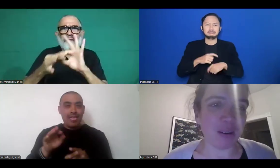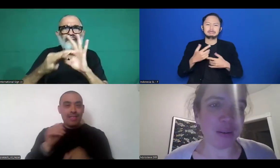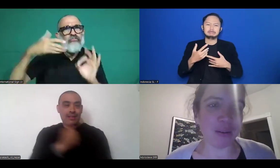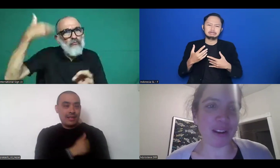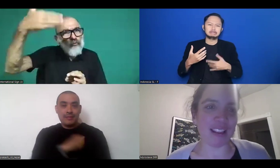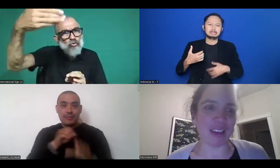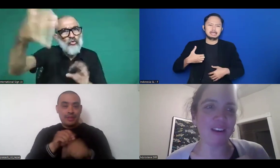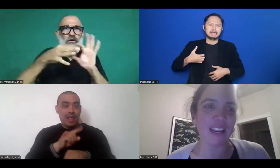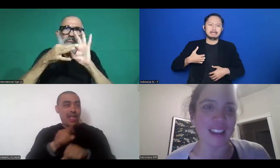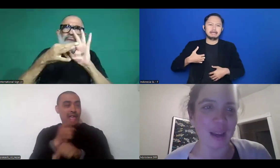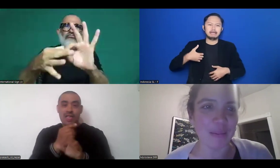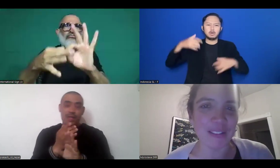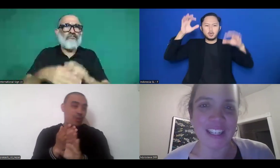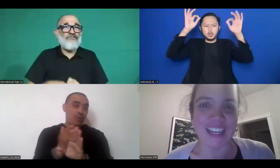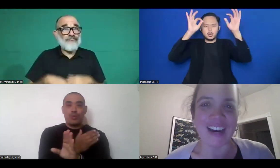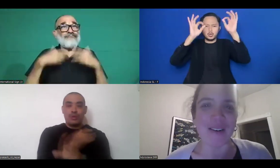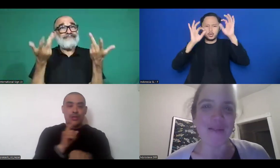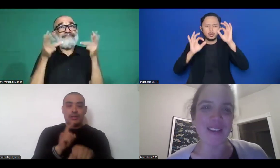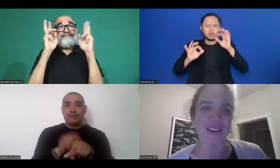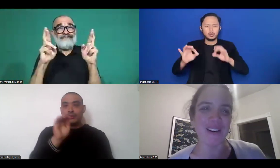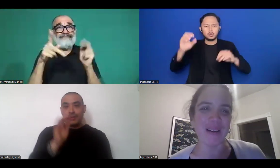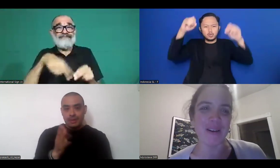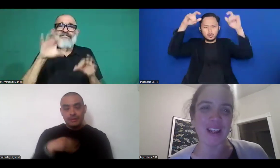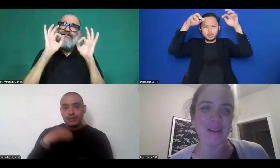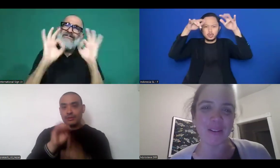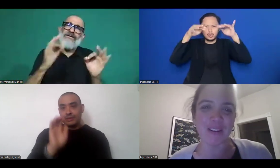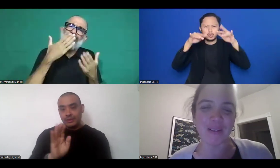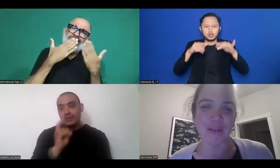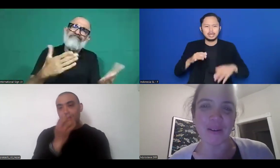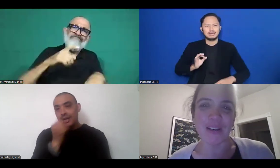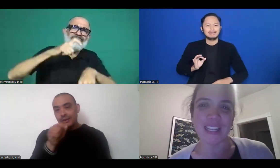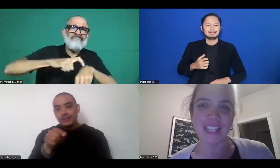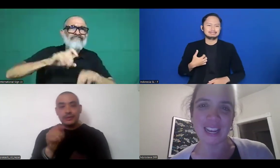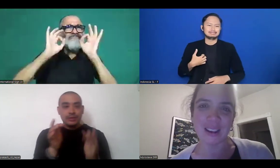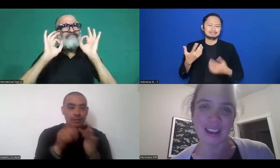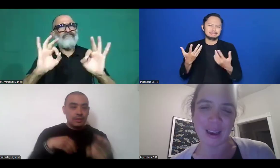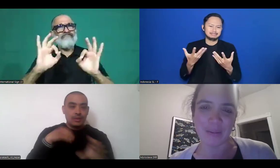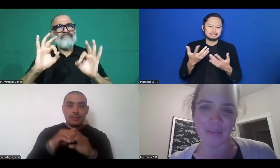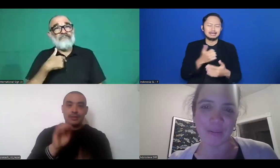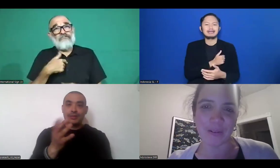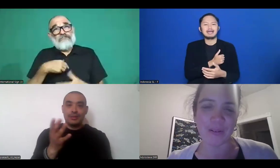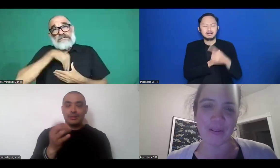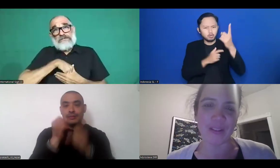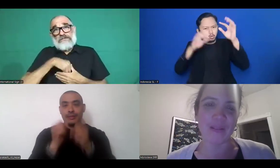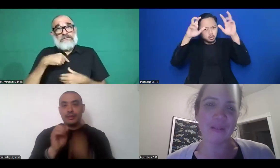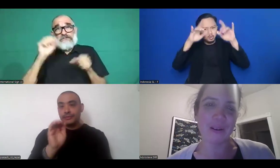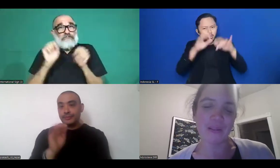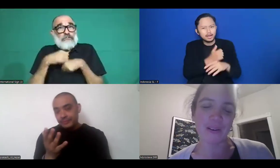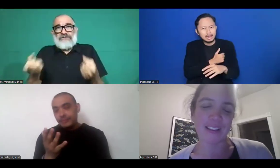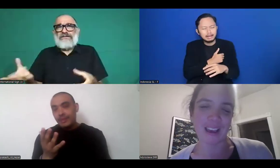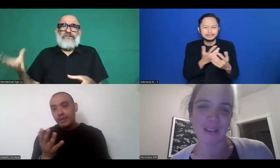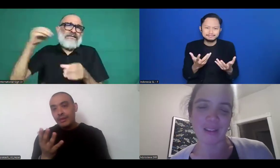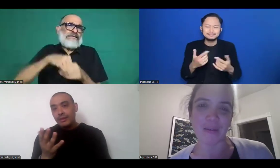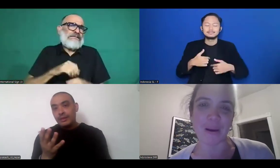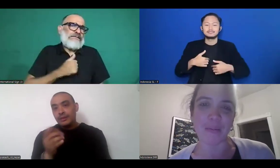behind you, so it is evening time. So I'm not able to stay for all of